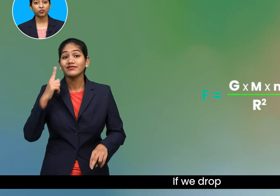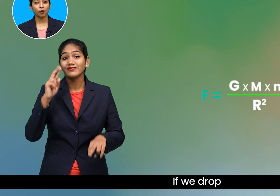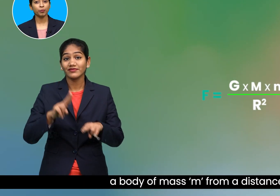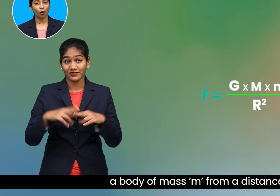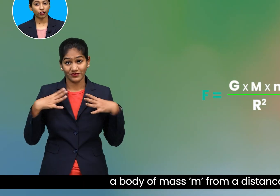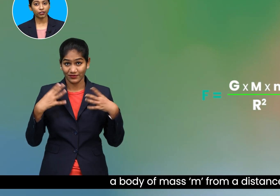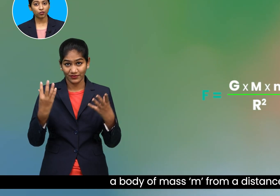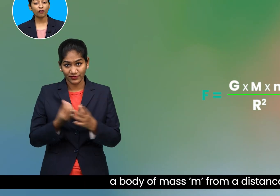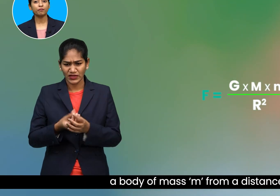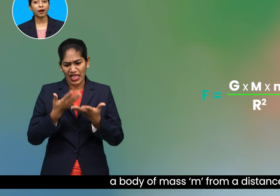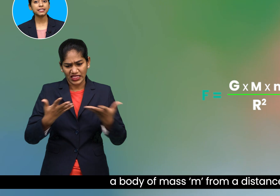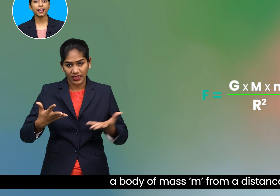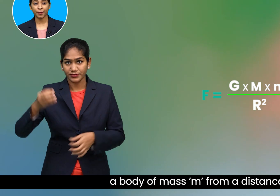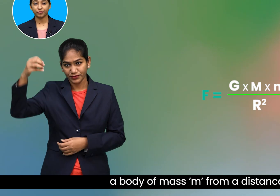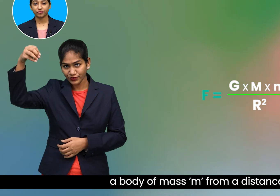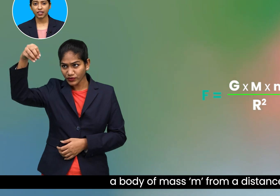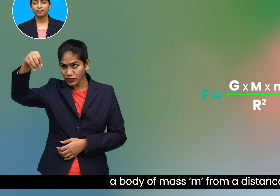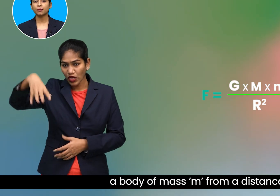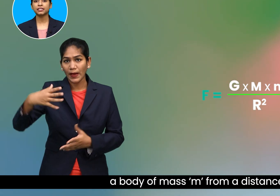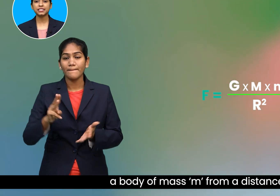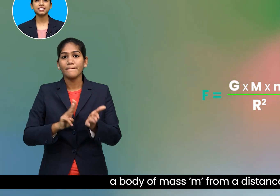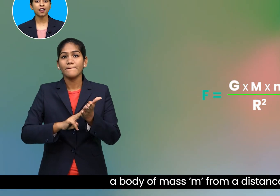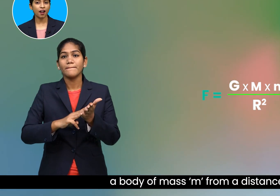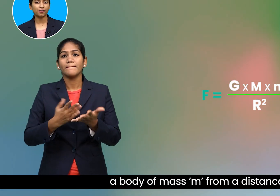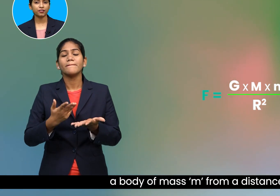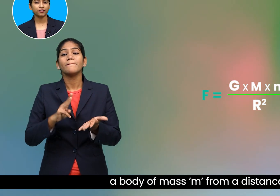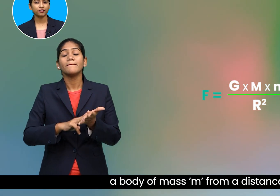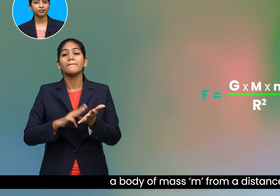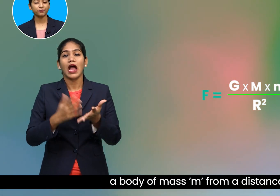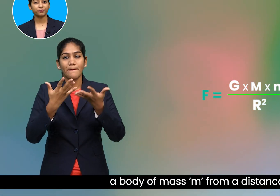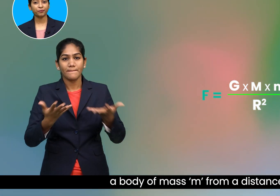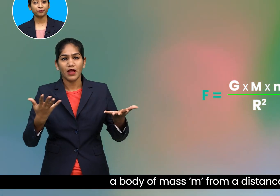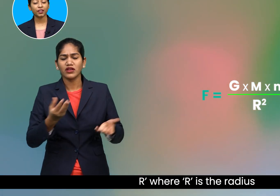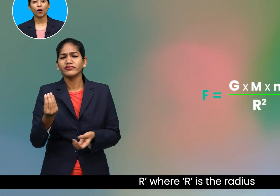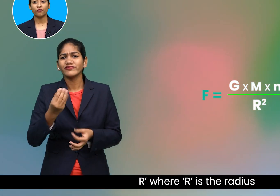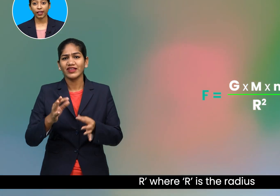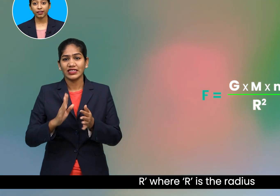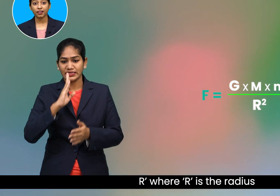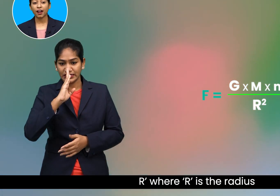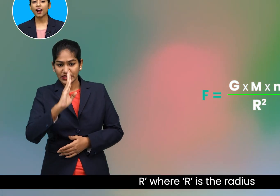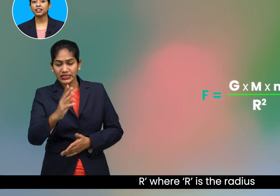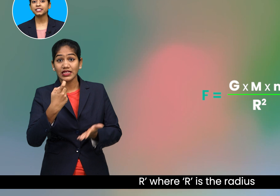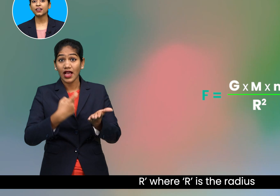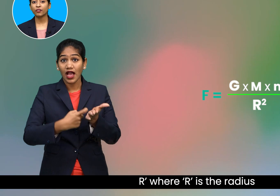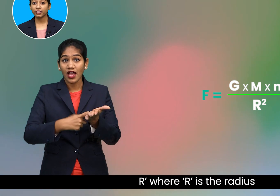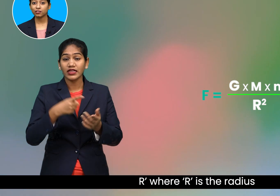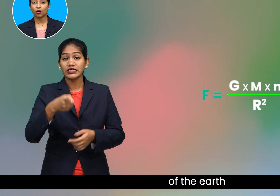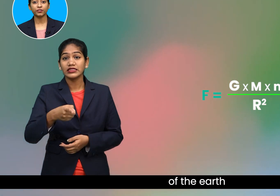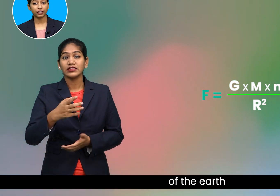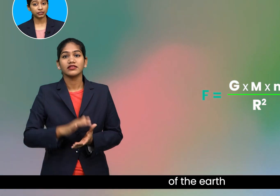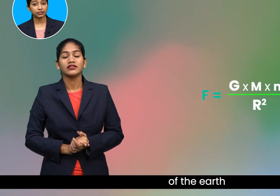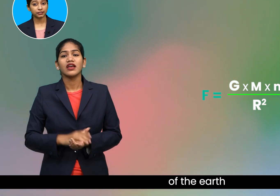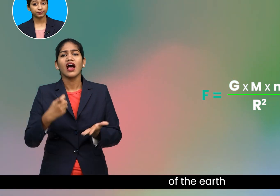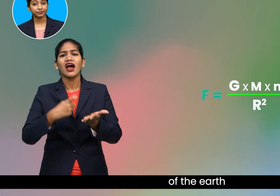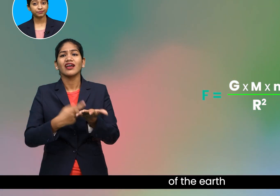If we drop a body of mass m from a distance r, where r is the radius of